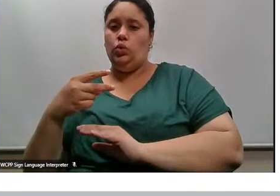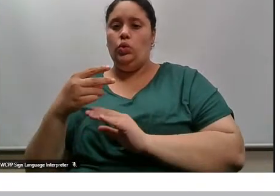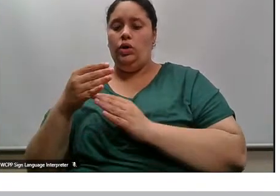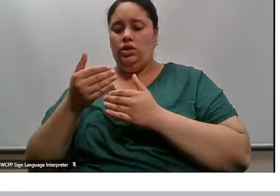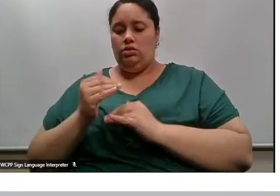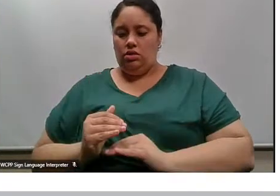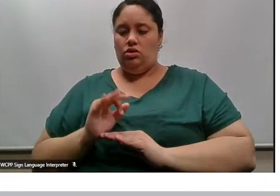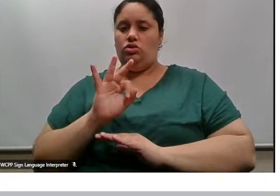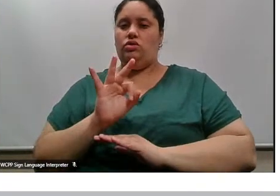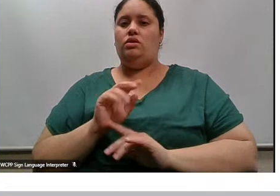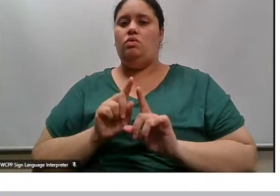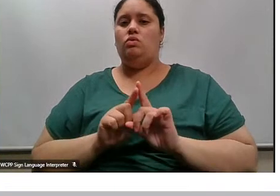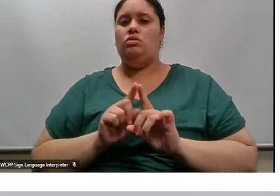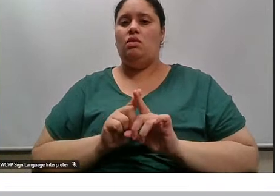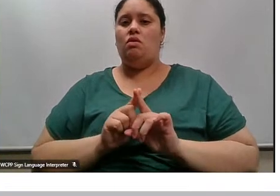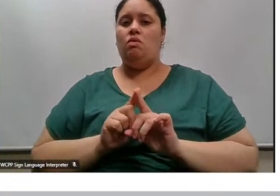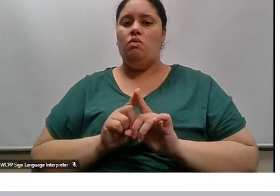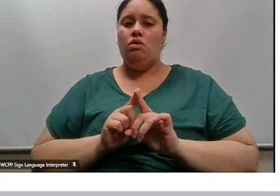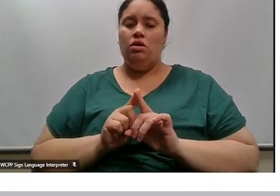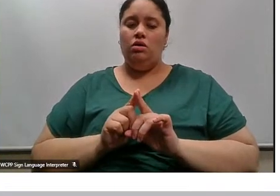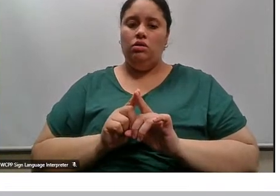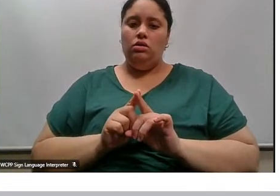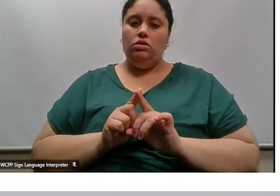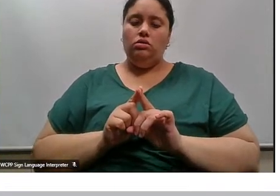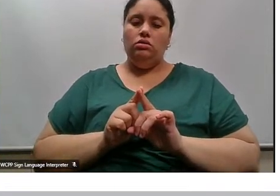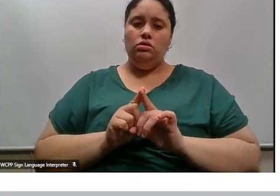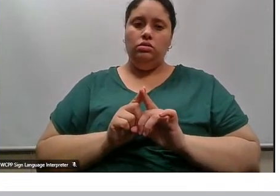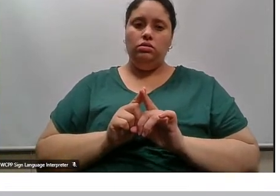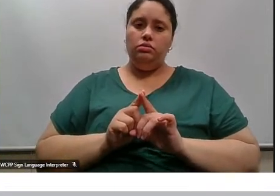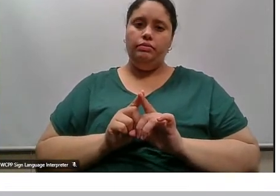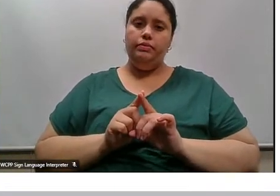3 in terms of the